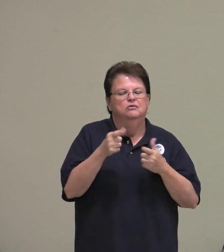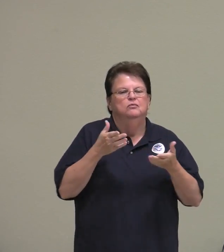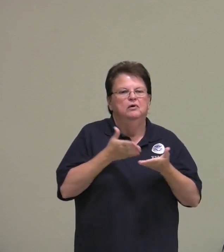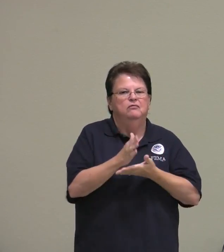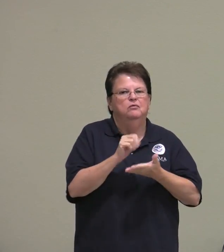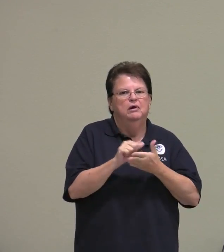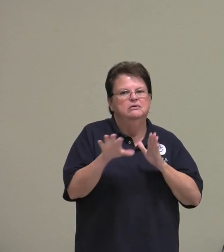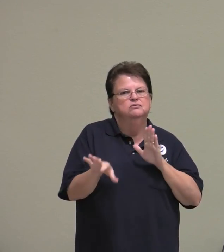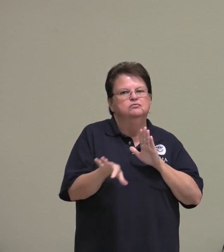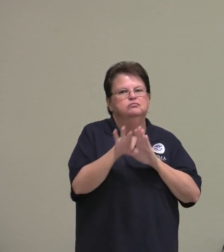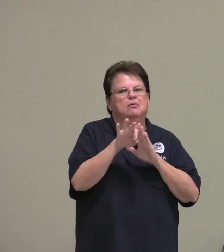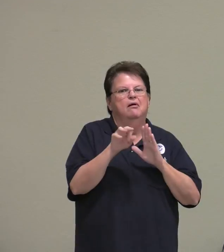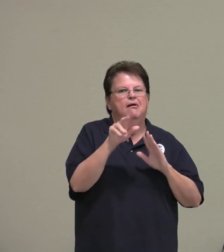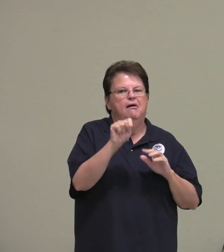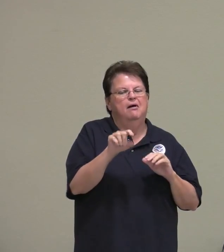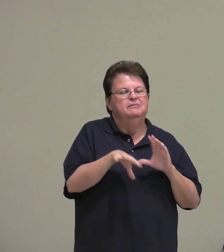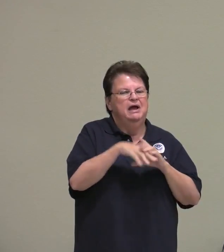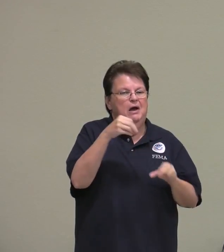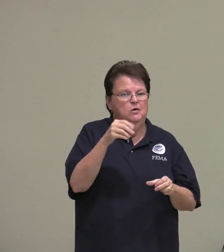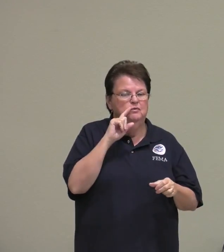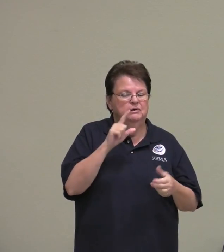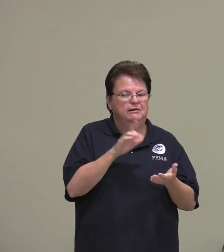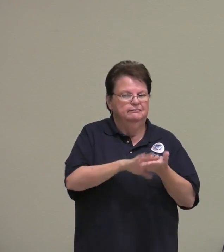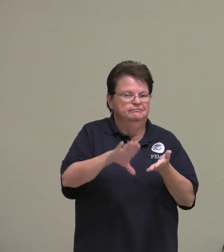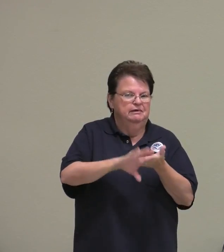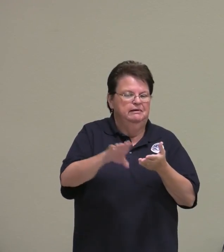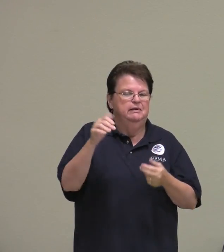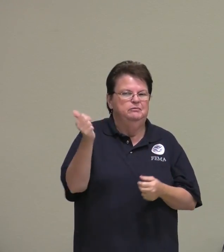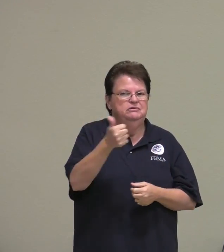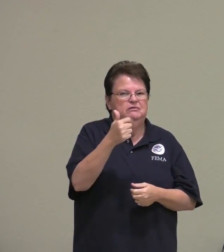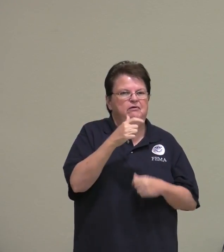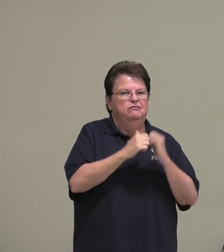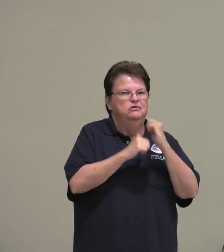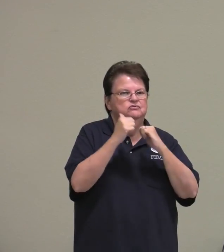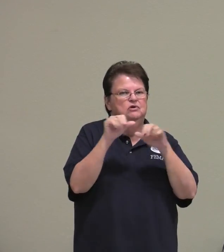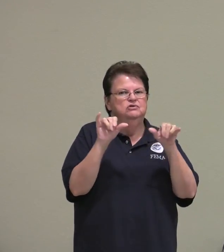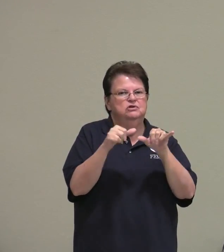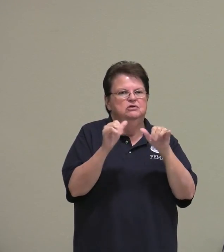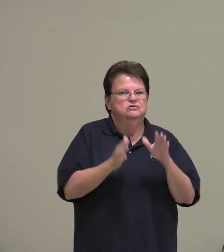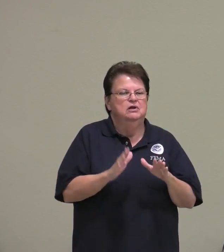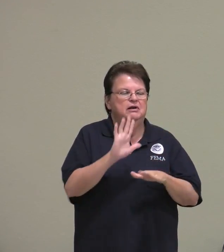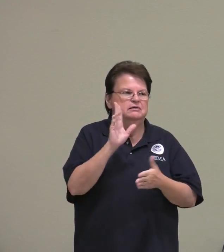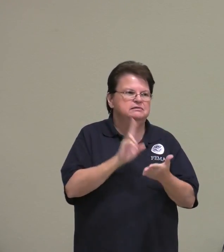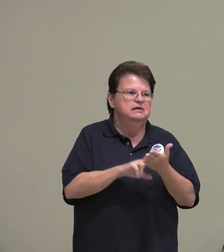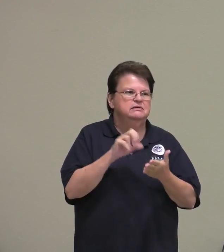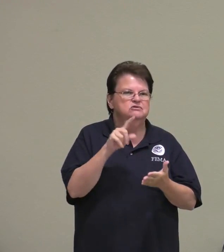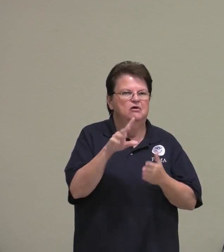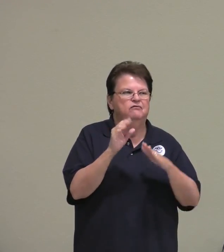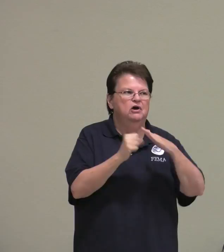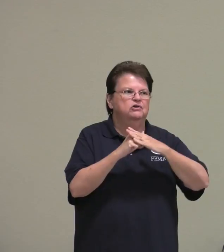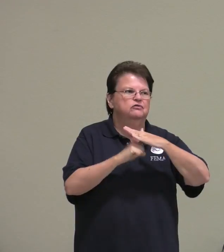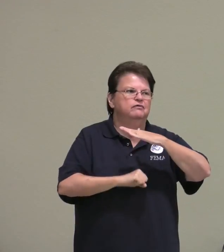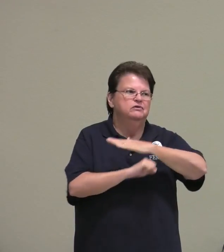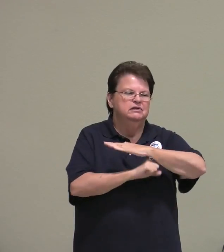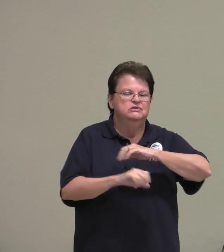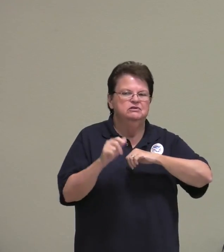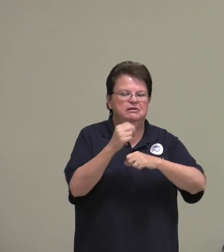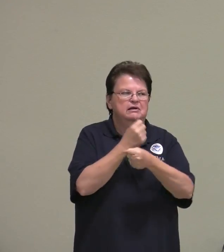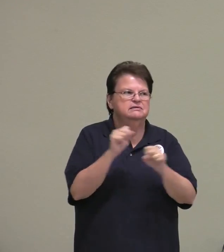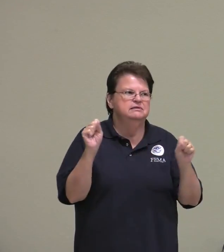to opt out, handle the cleanup yourself, as long as a structural engineer has signed off that your foundation is safe.